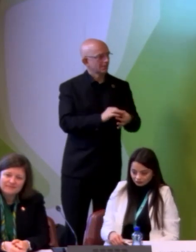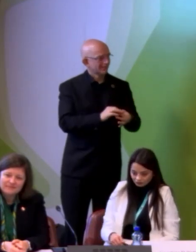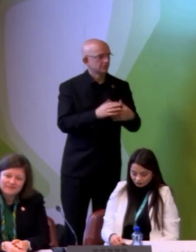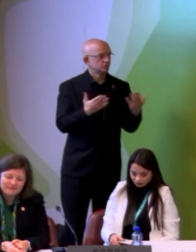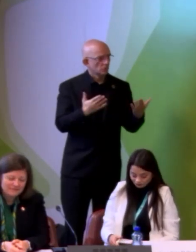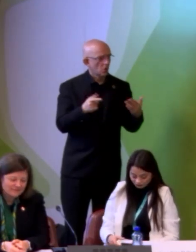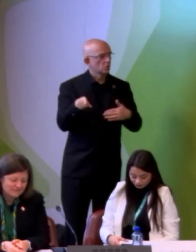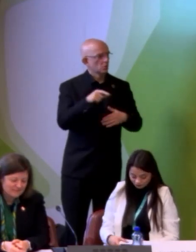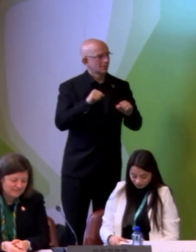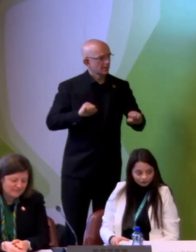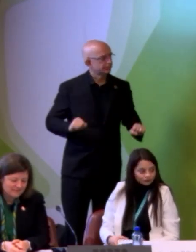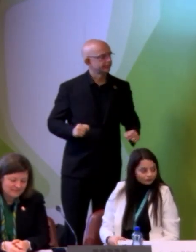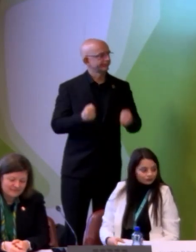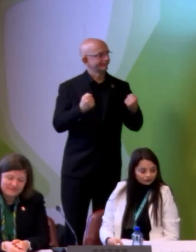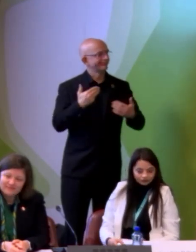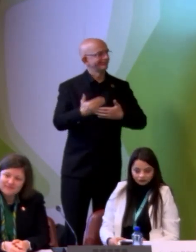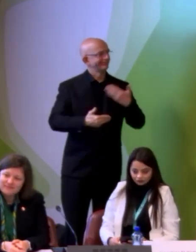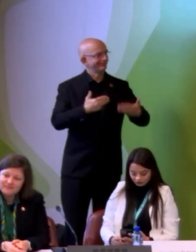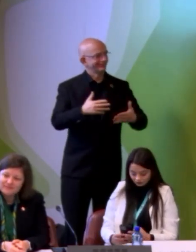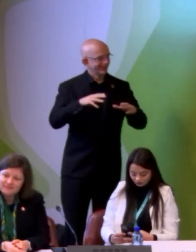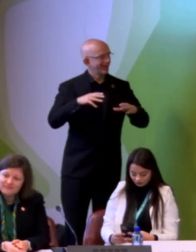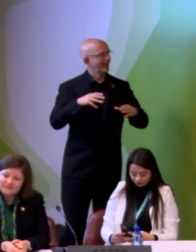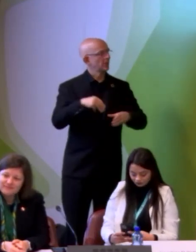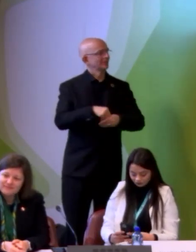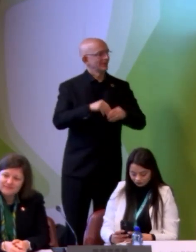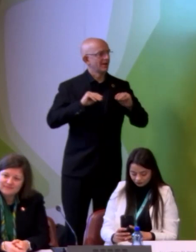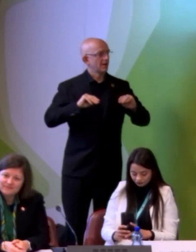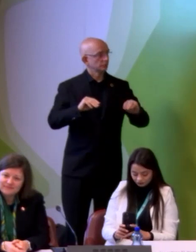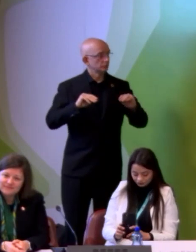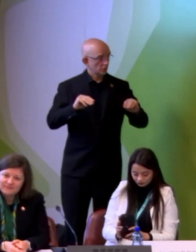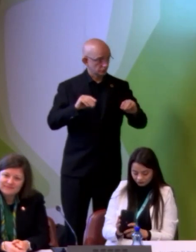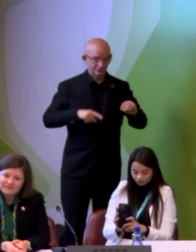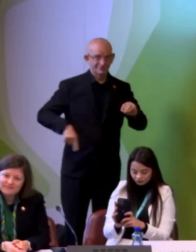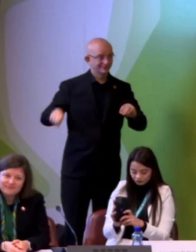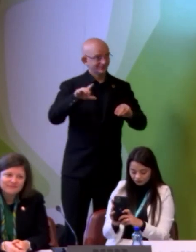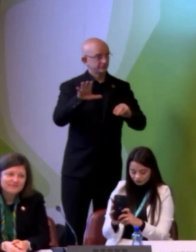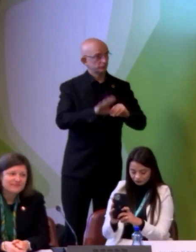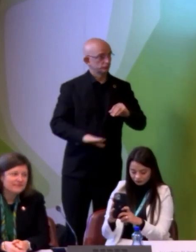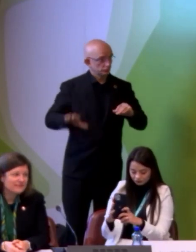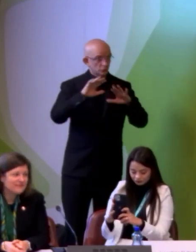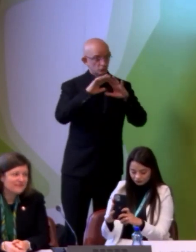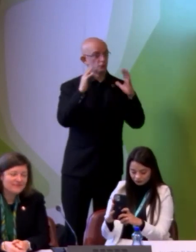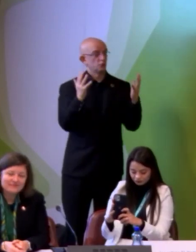with inclusive education, whether on a local level, on a national level, or on a global level.